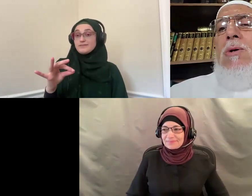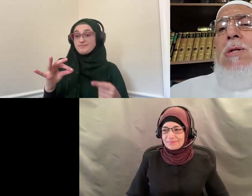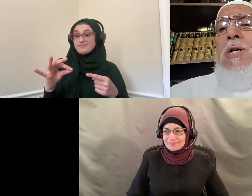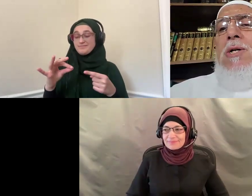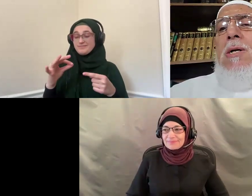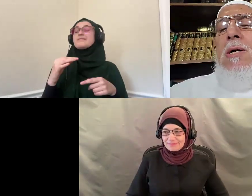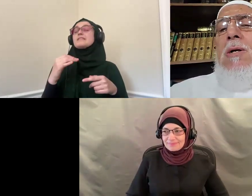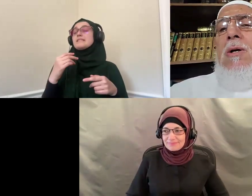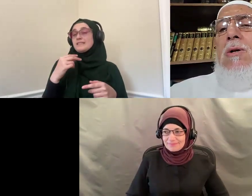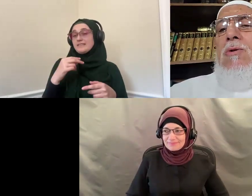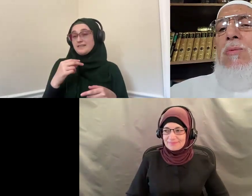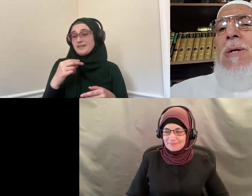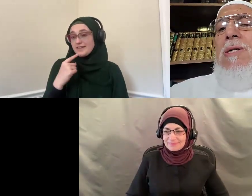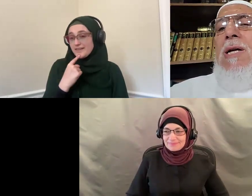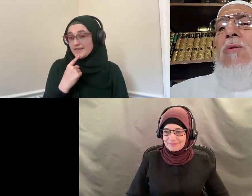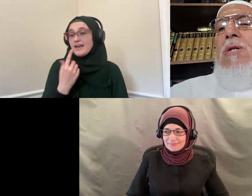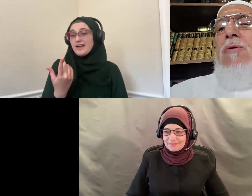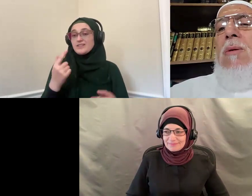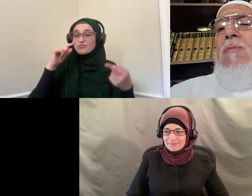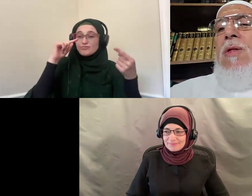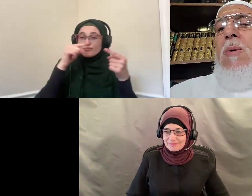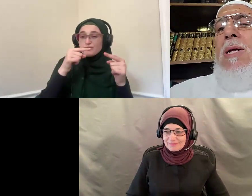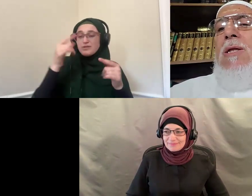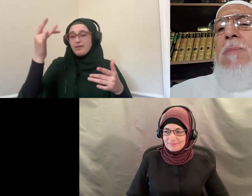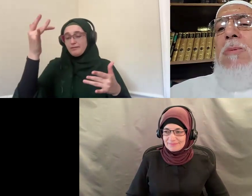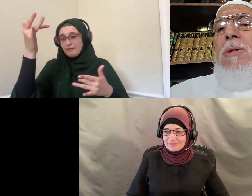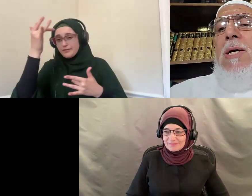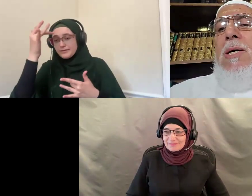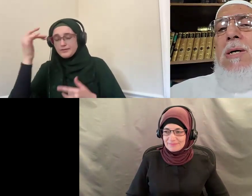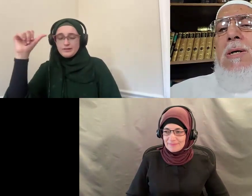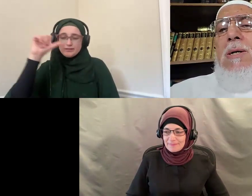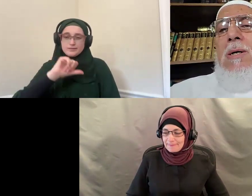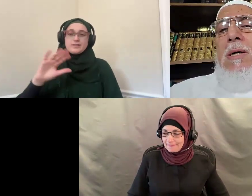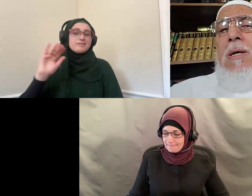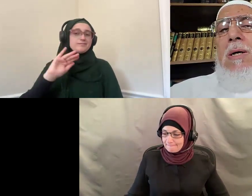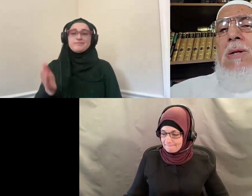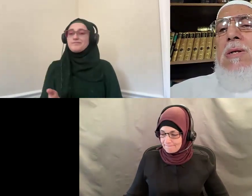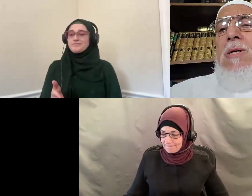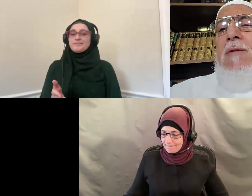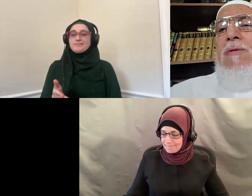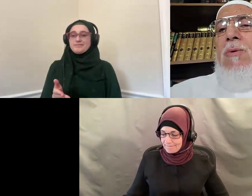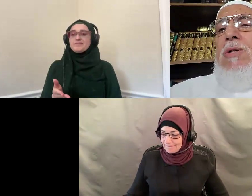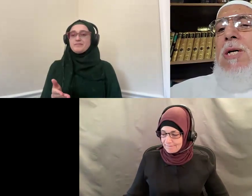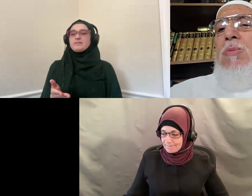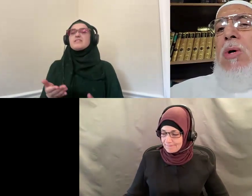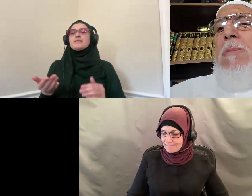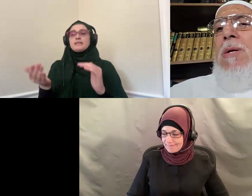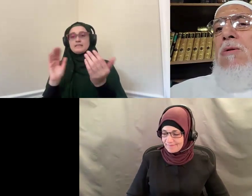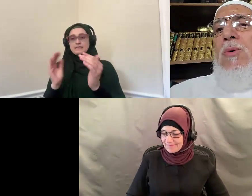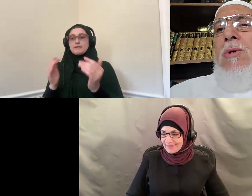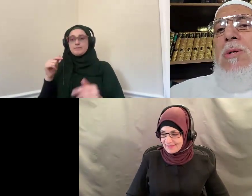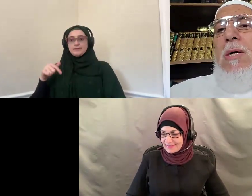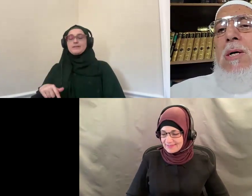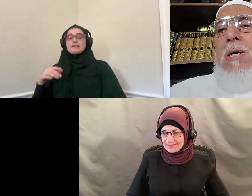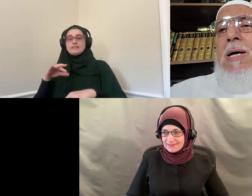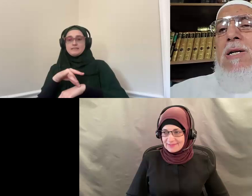nor intoxication, to be distinguished from the wine that people take in this life, which is prohibited,